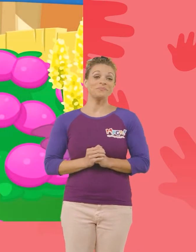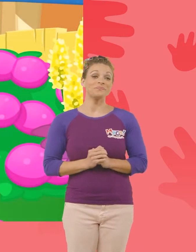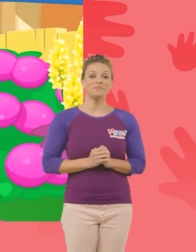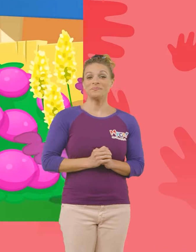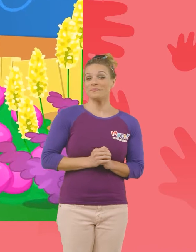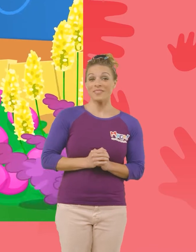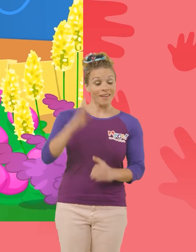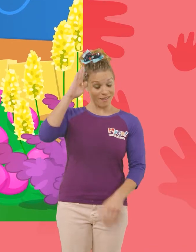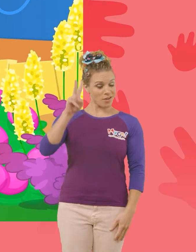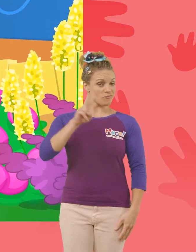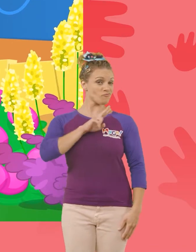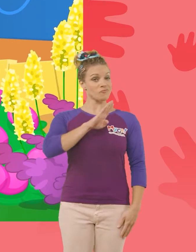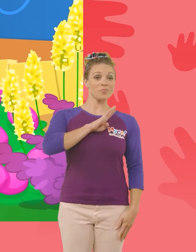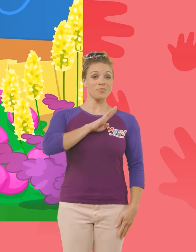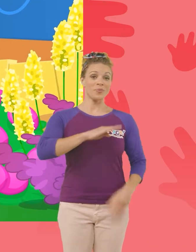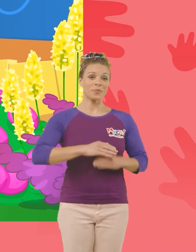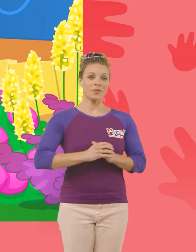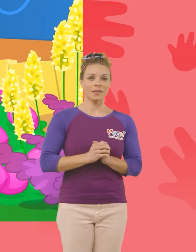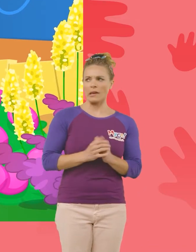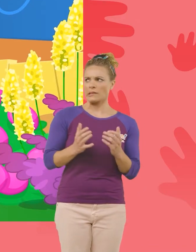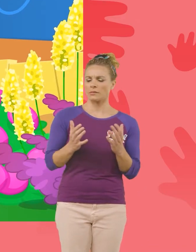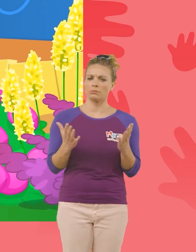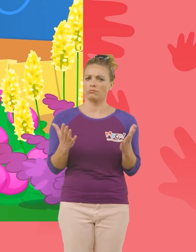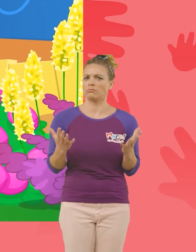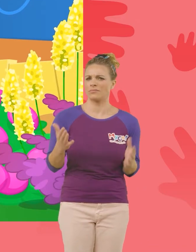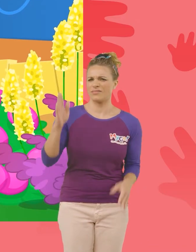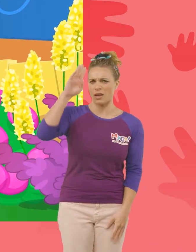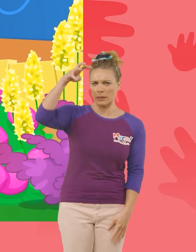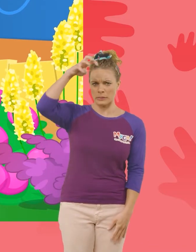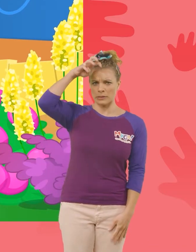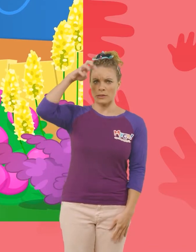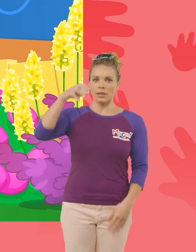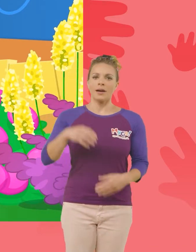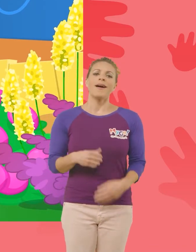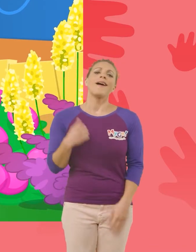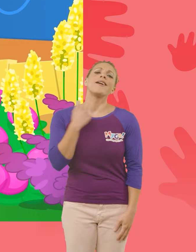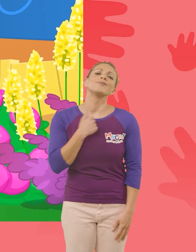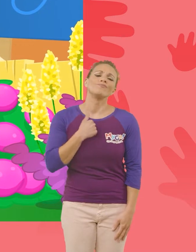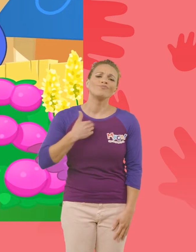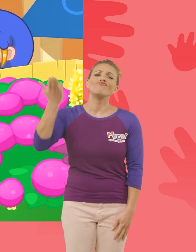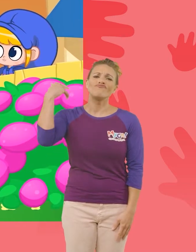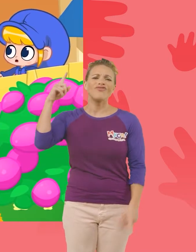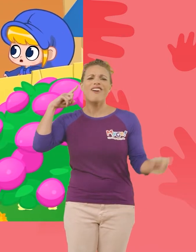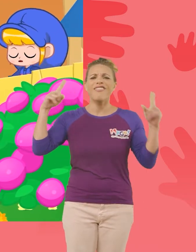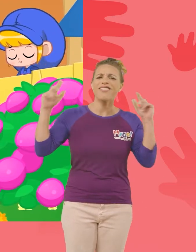Hi, Mr. Vanderboos. Hi, Mila. I'm sorry for being so loud, Mr.